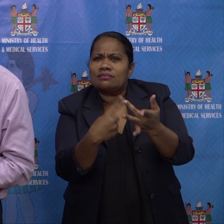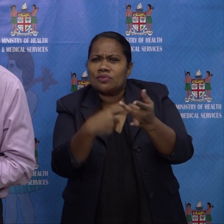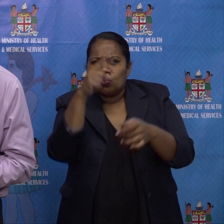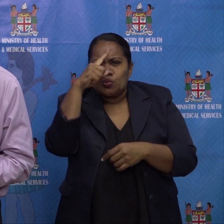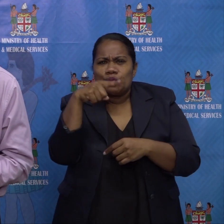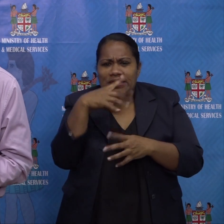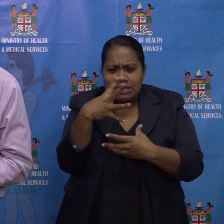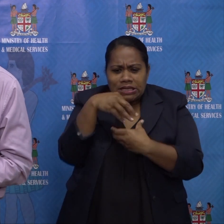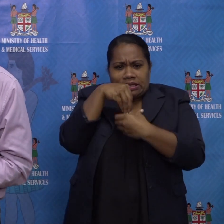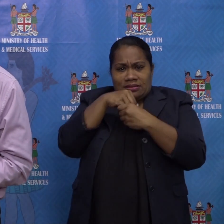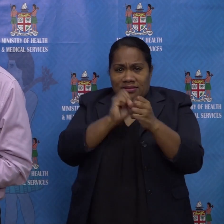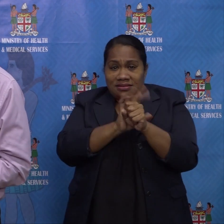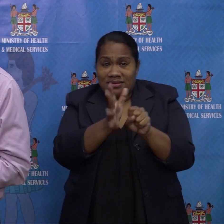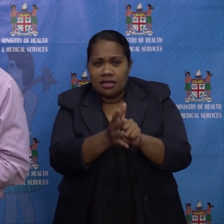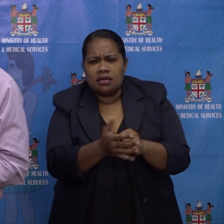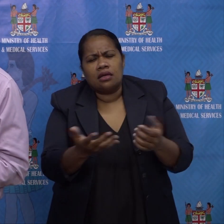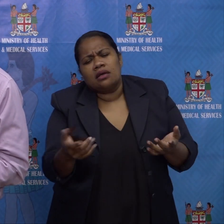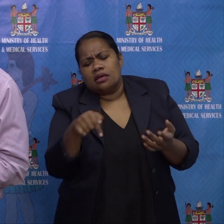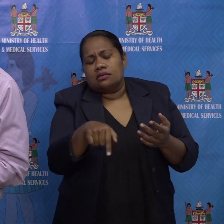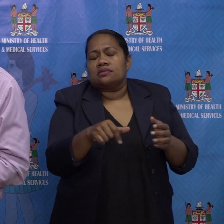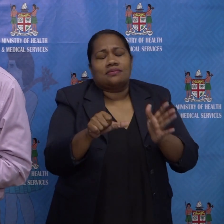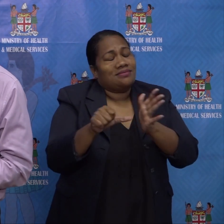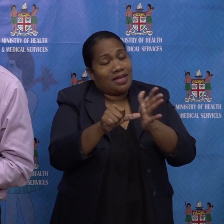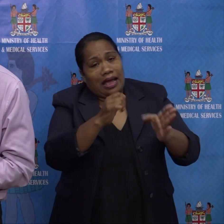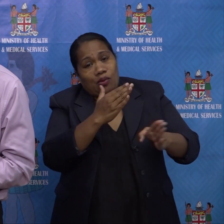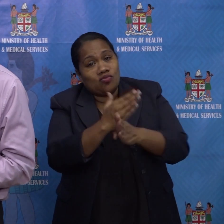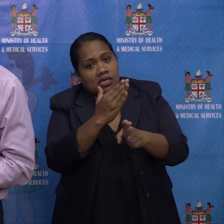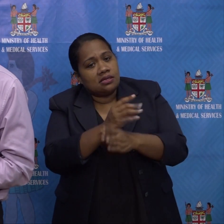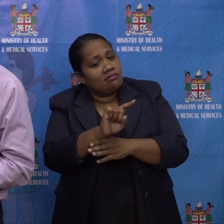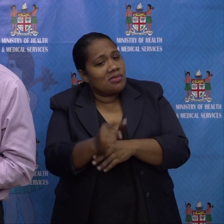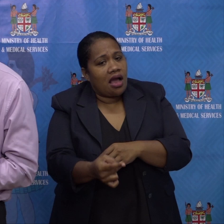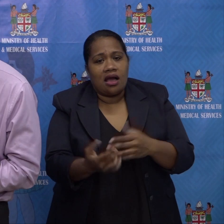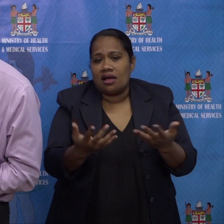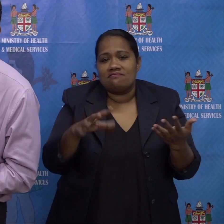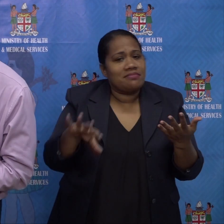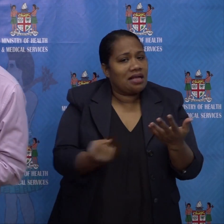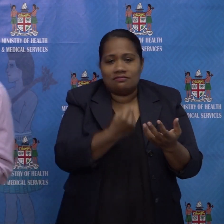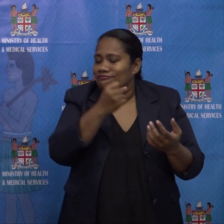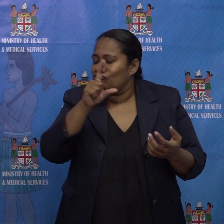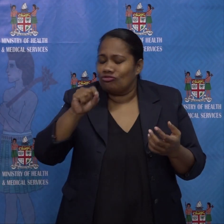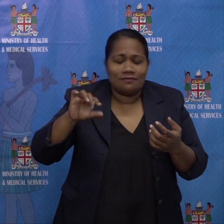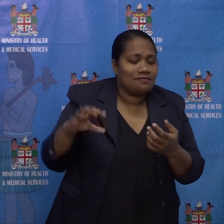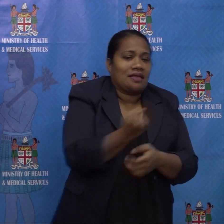is this is hard work, but this is the work that has to be done.